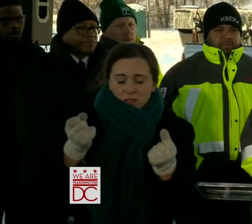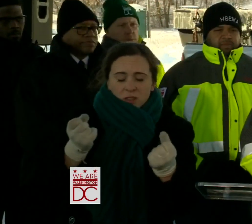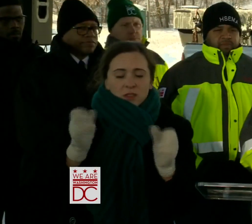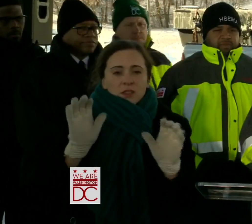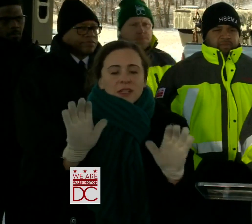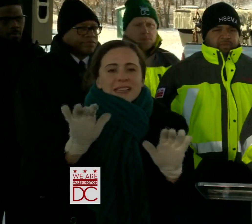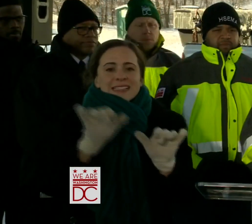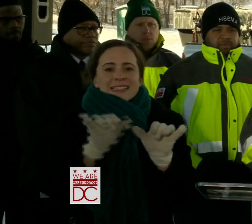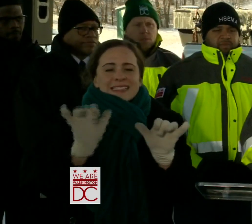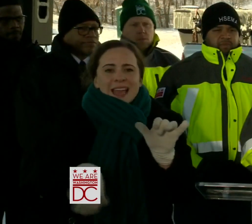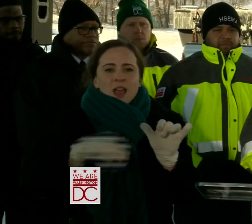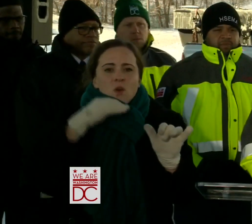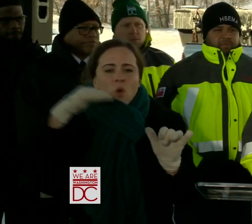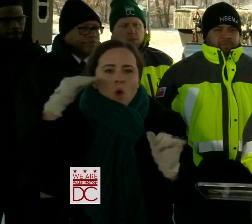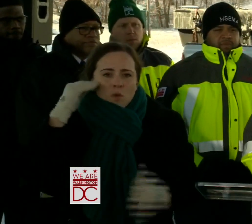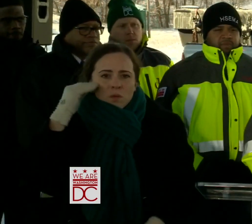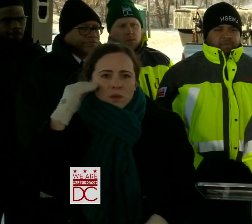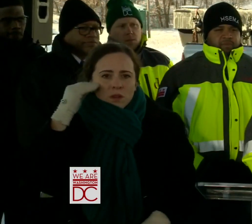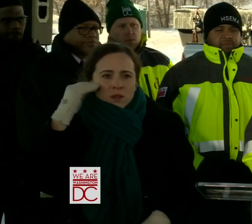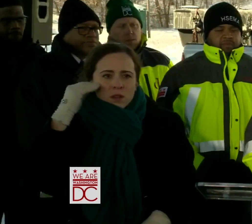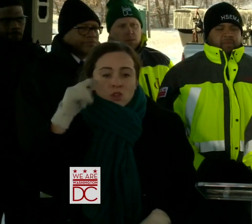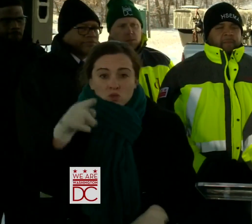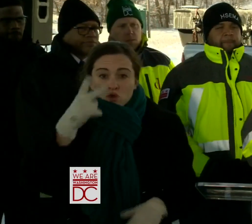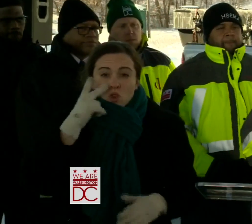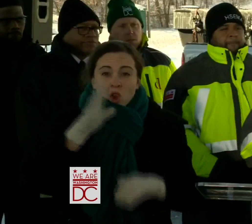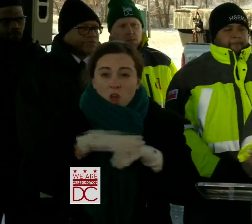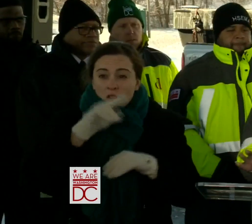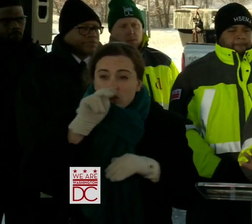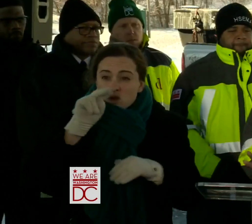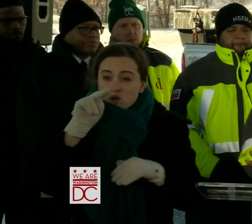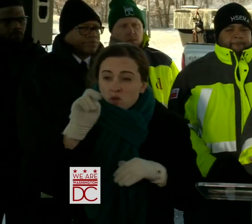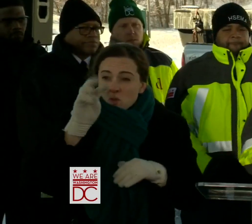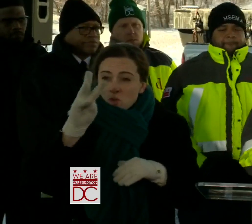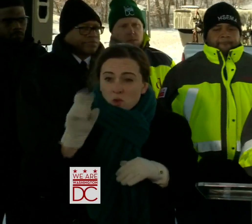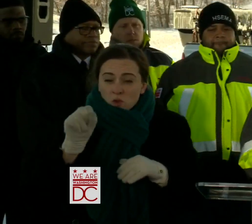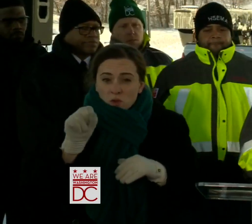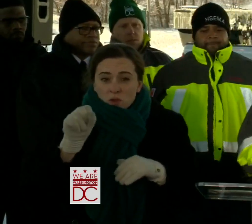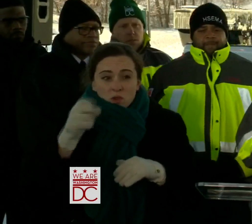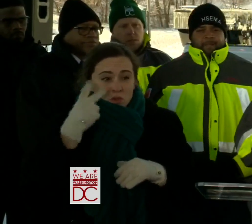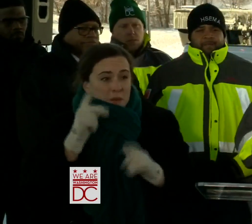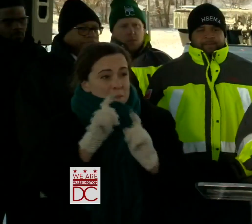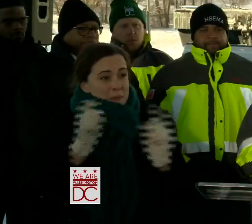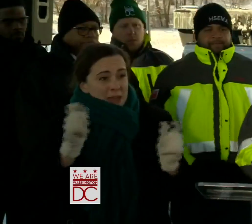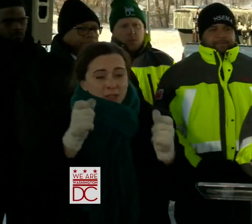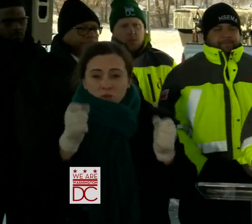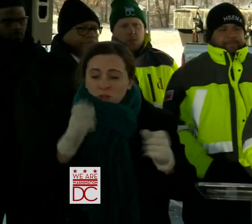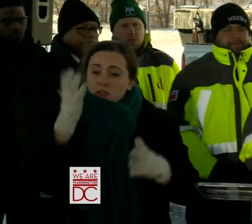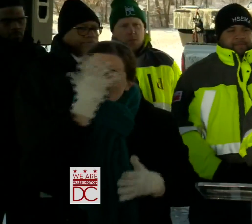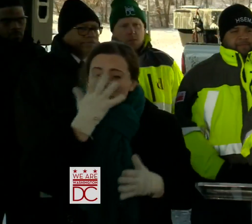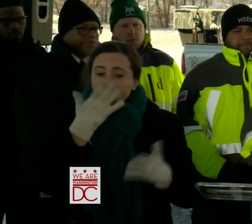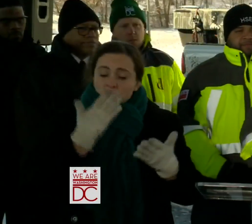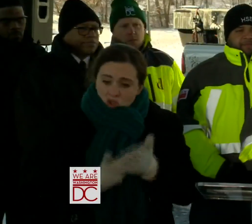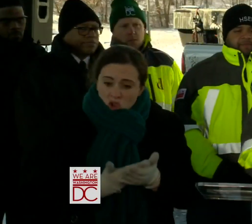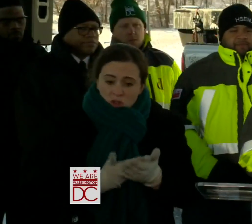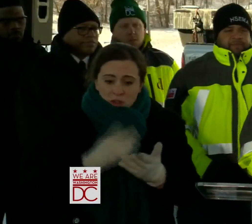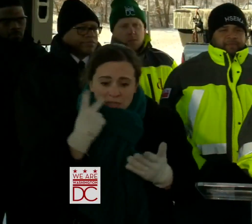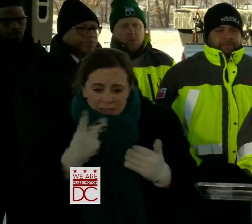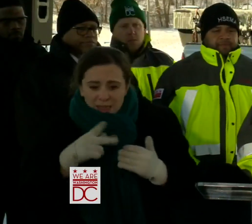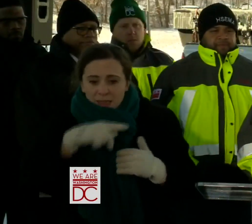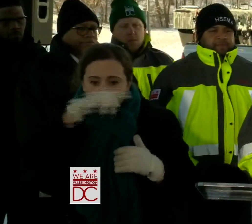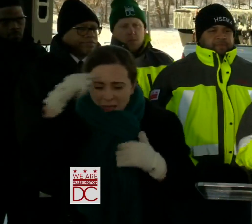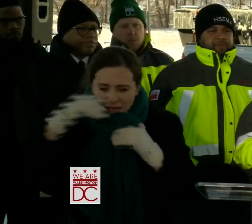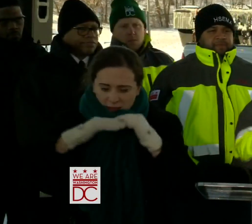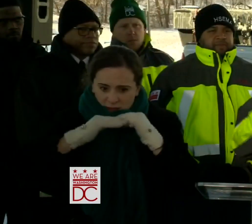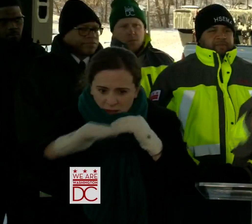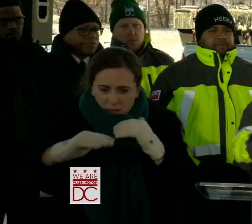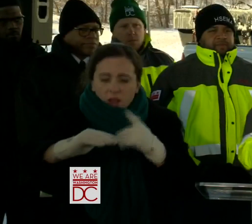home. If you look at your news broadcast, you're going to see major streets that look good, right? You can see blacktop. They look very